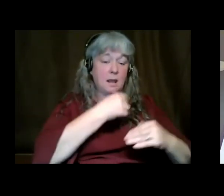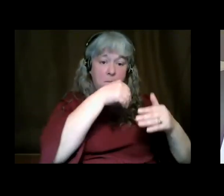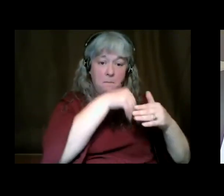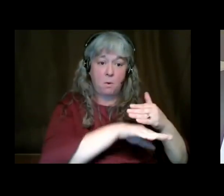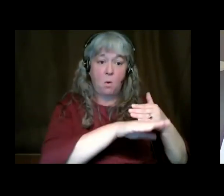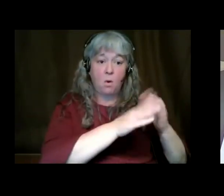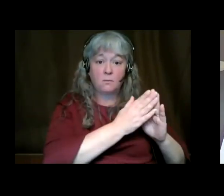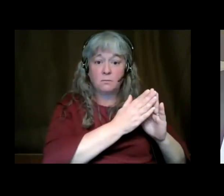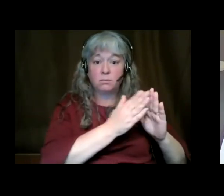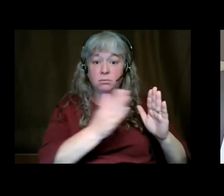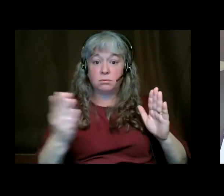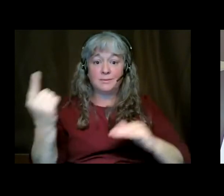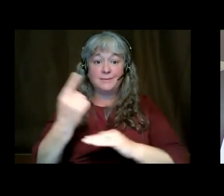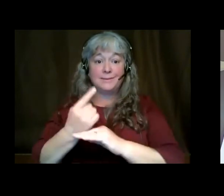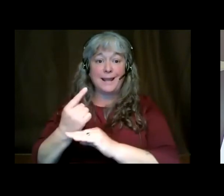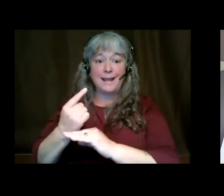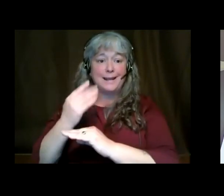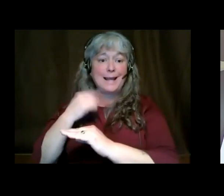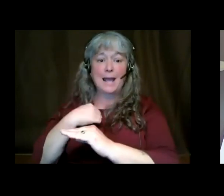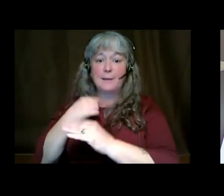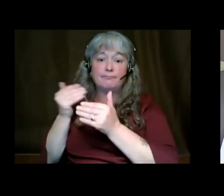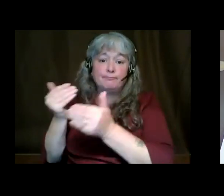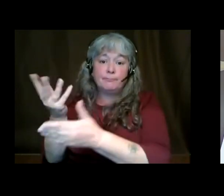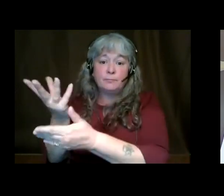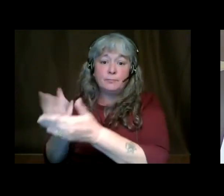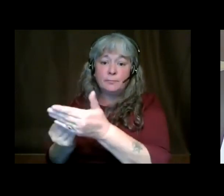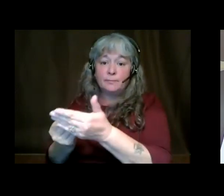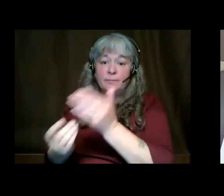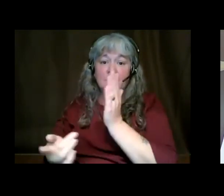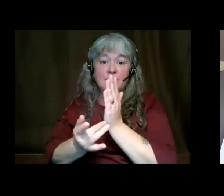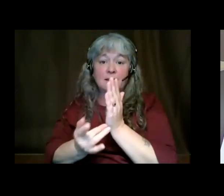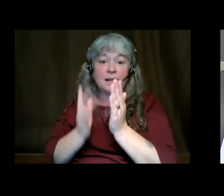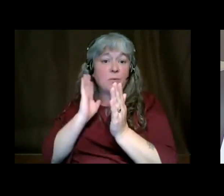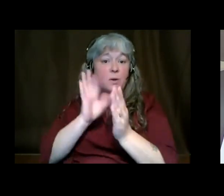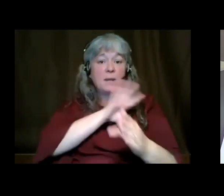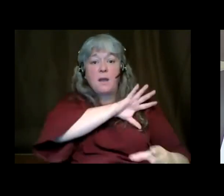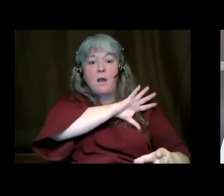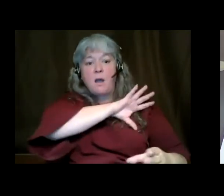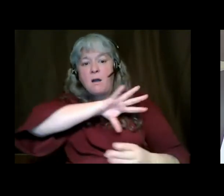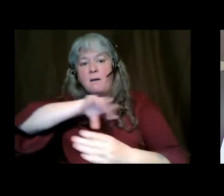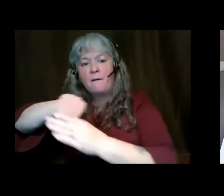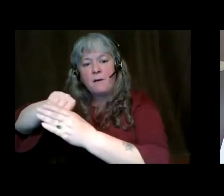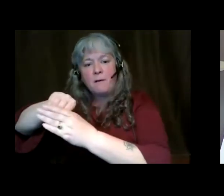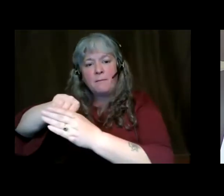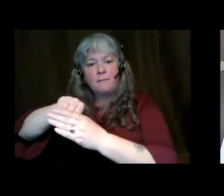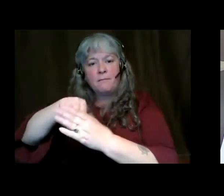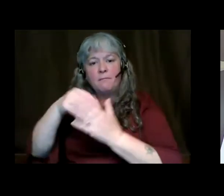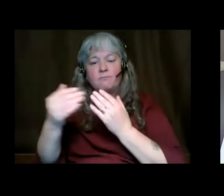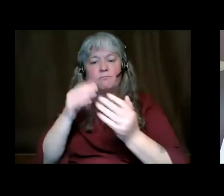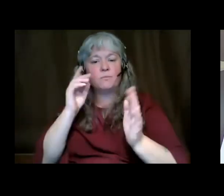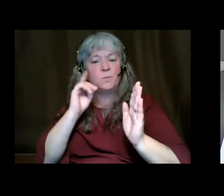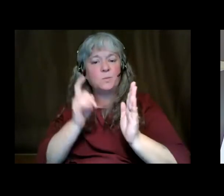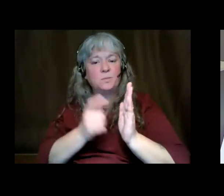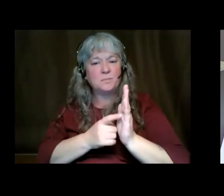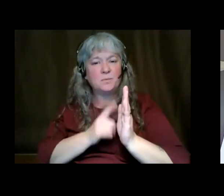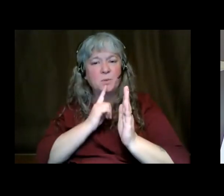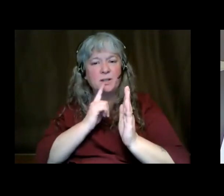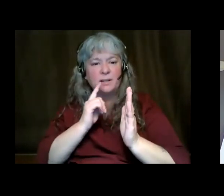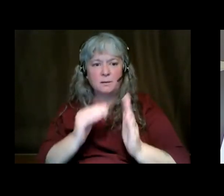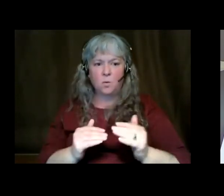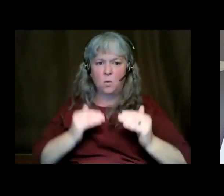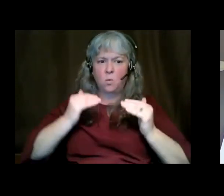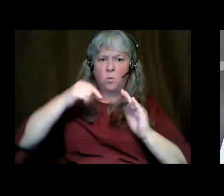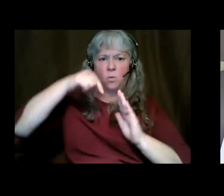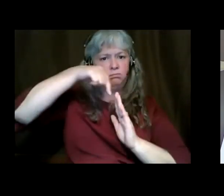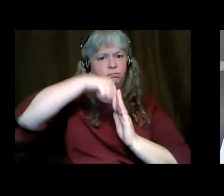that I die, technology will be in that story. Whether or not it's recognized as, super high tech like a